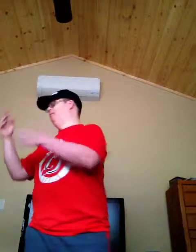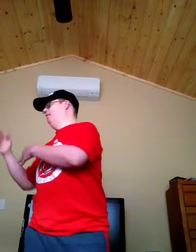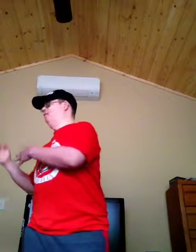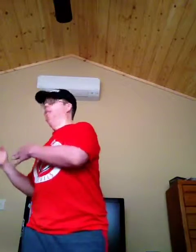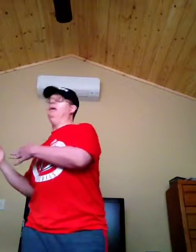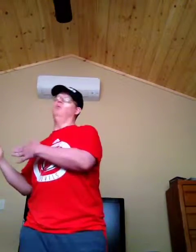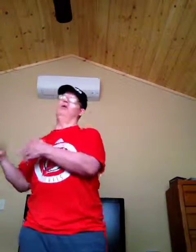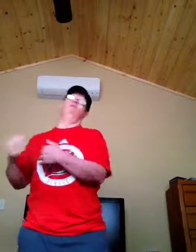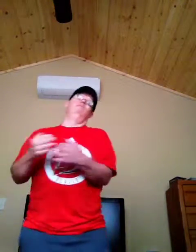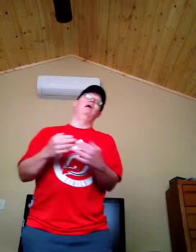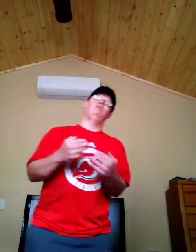B word.